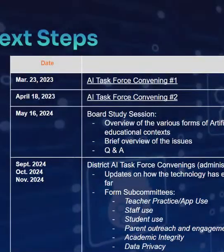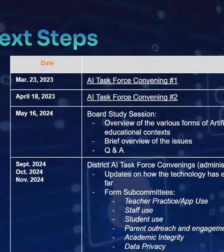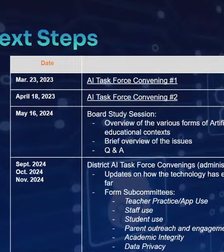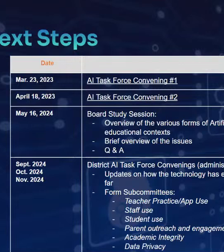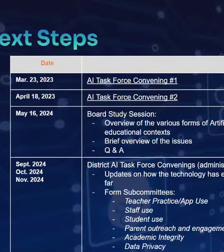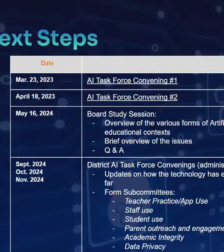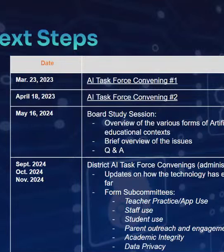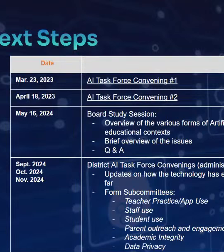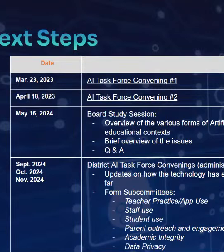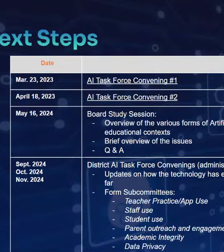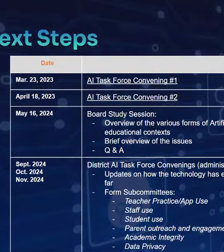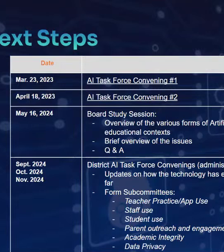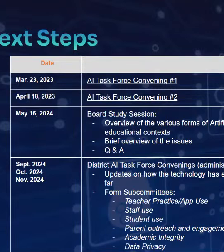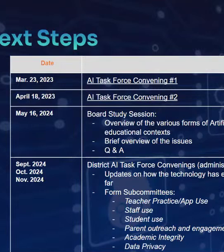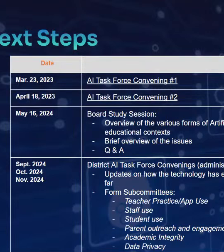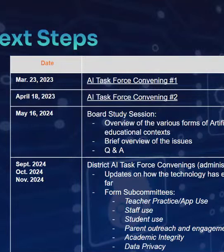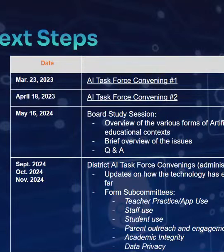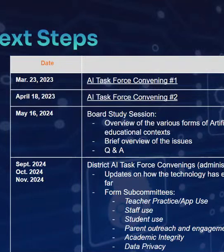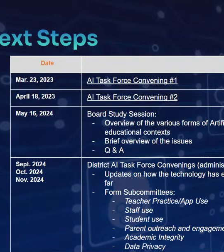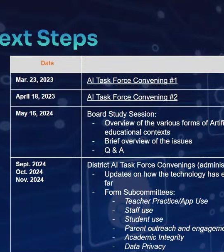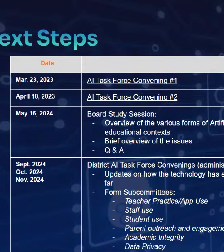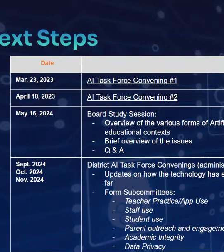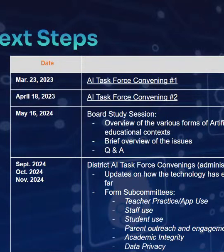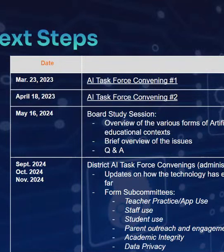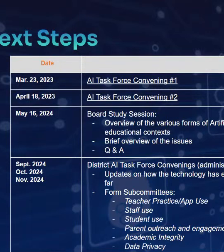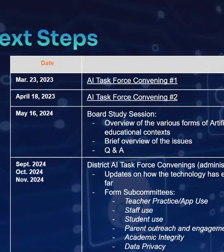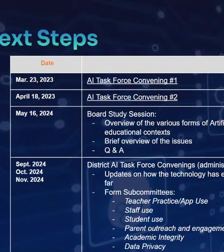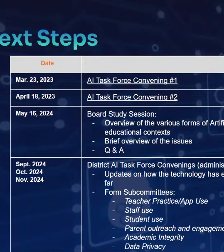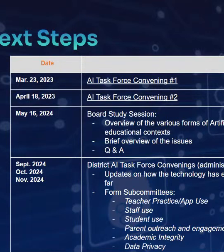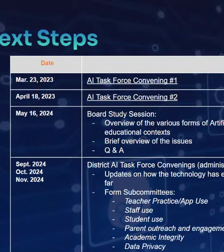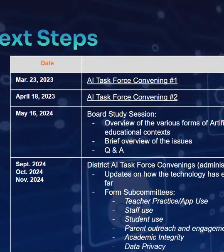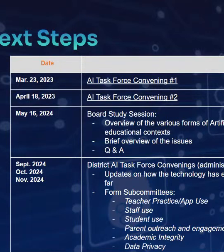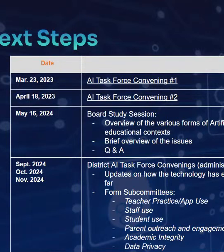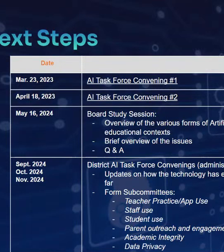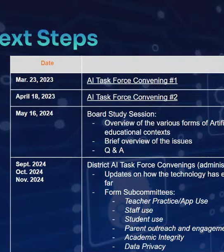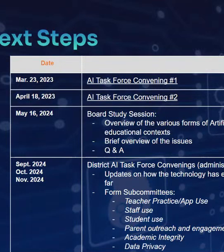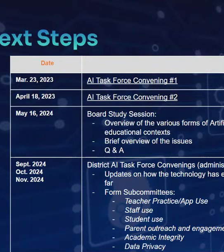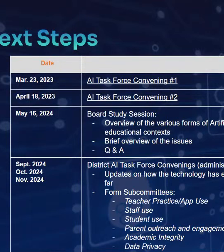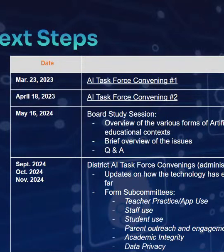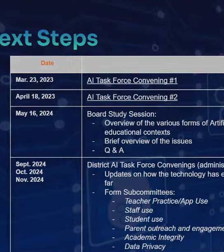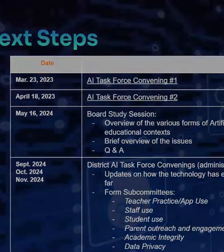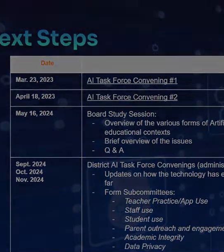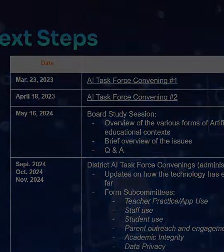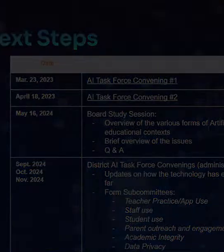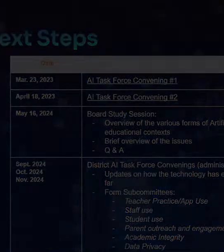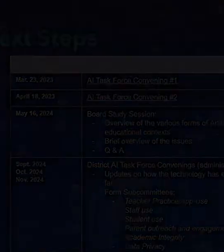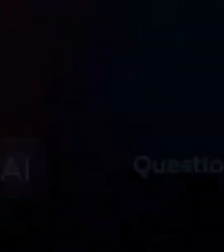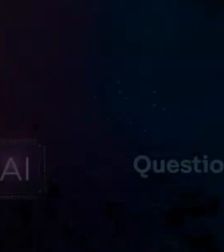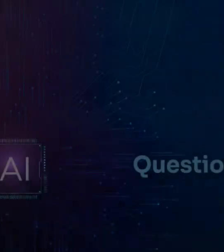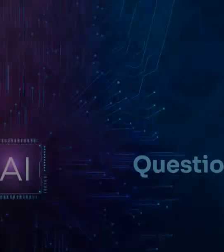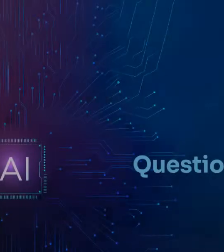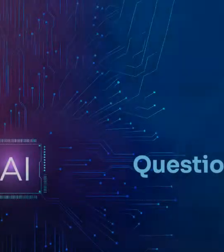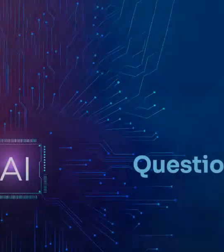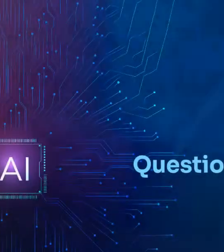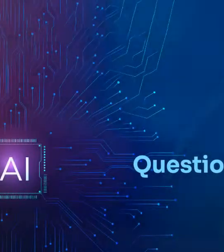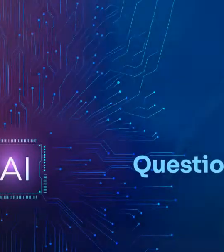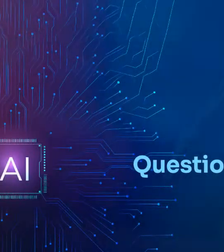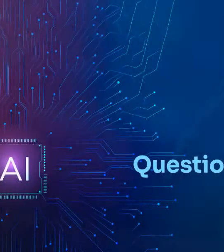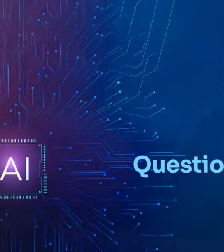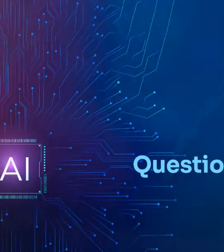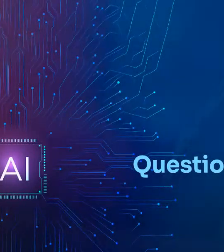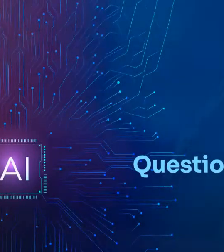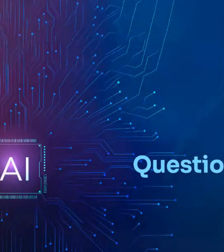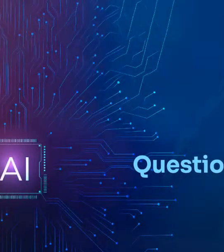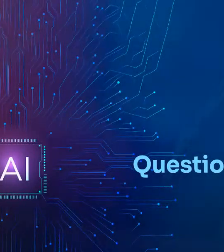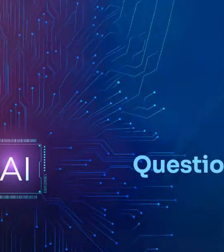timeline of what we're thinking we're going to do in the fall to really engage stakeholders in this process. I'm going to stop there. I don't know if you wanted to